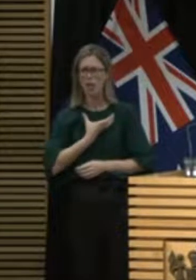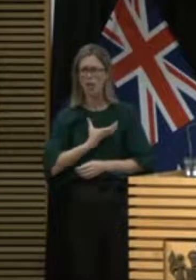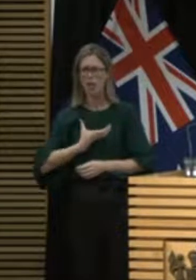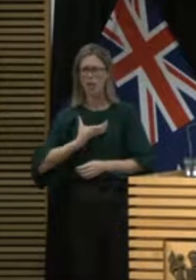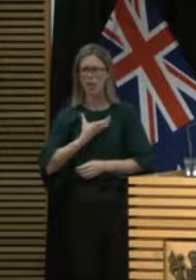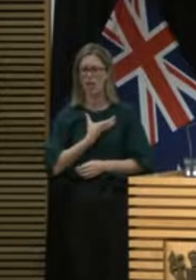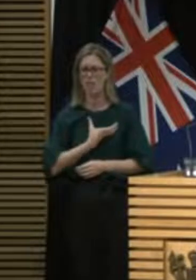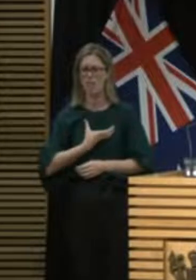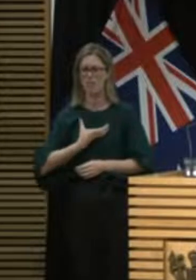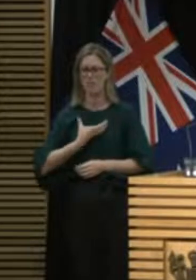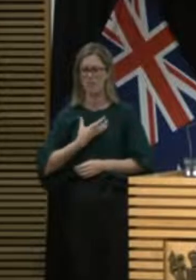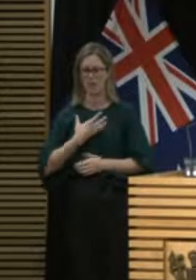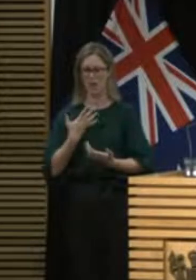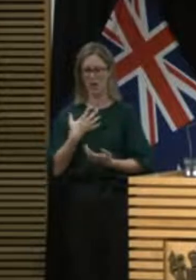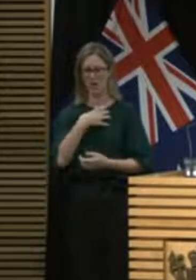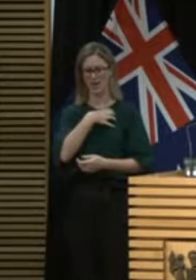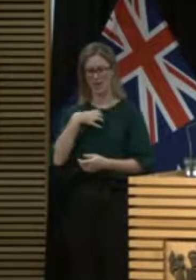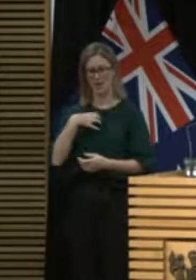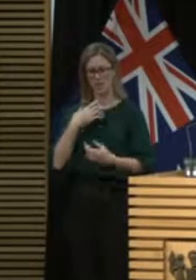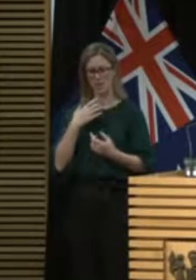fact that the state is